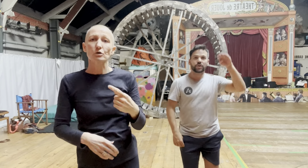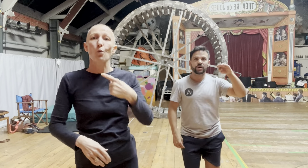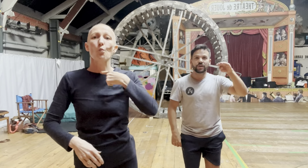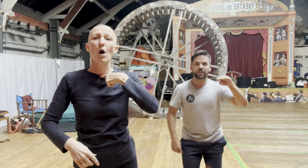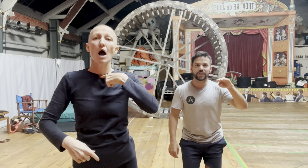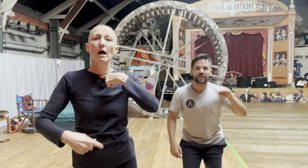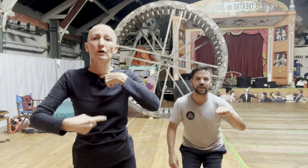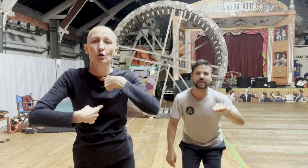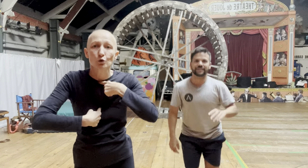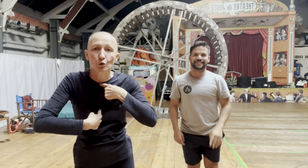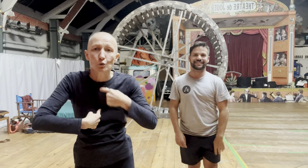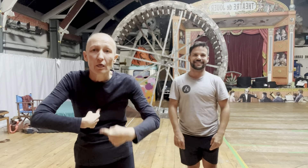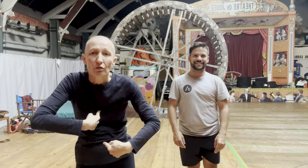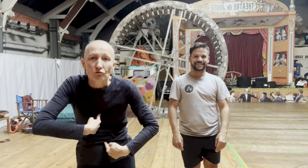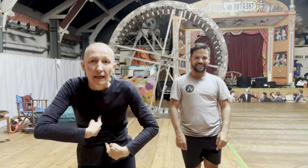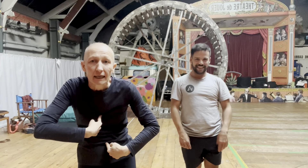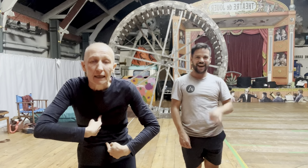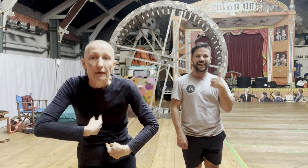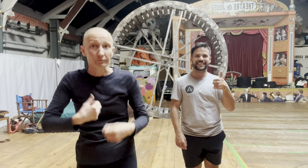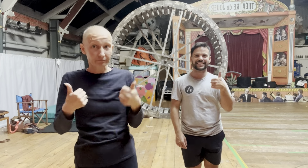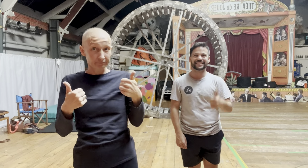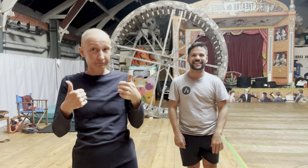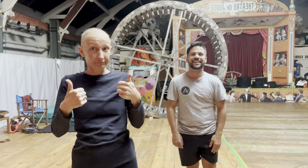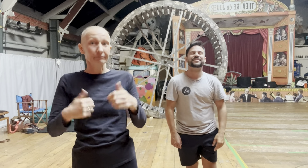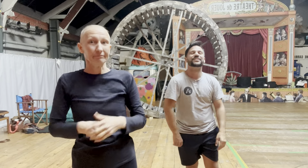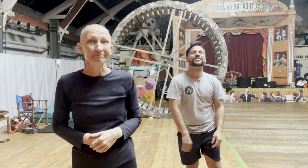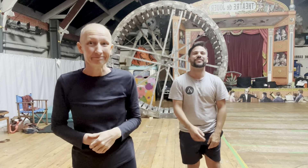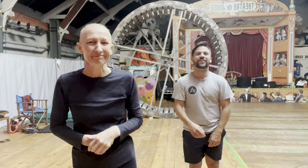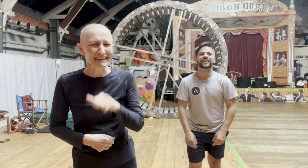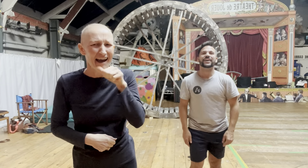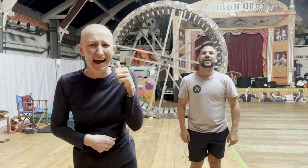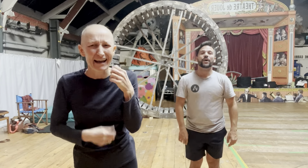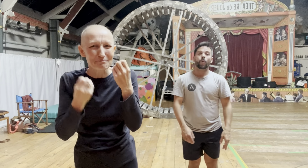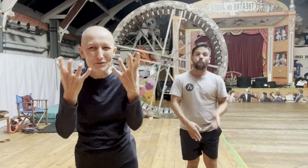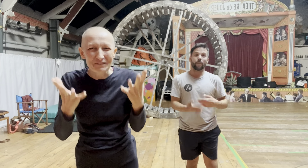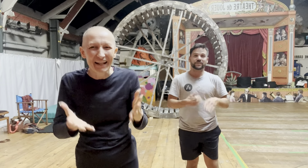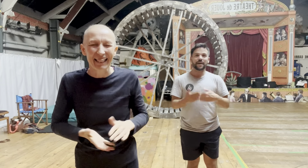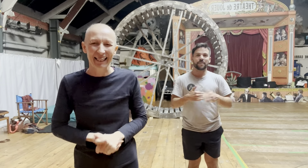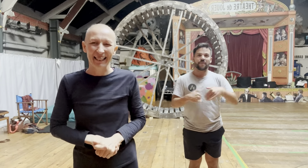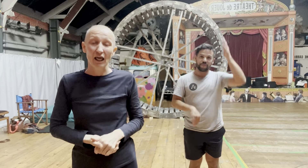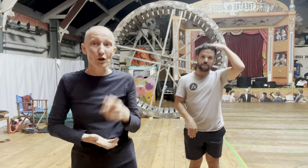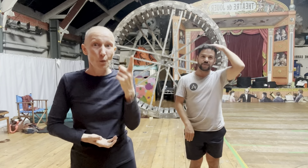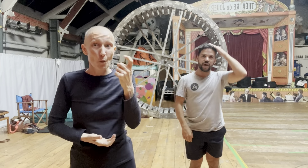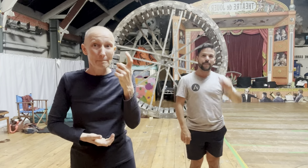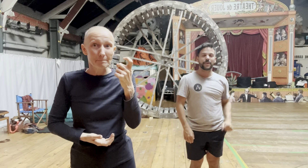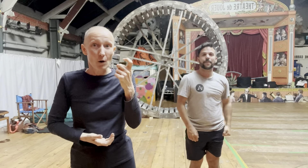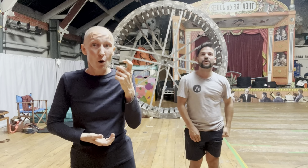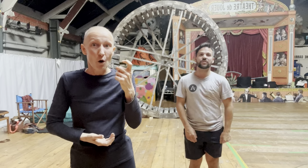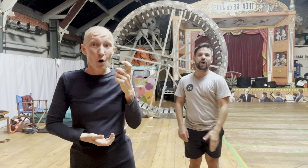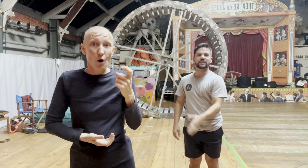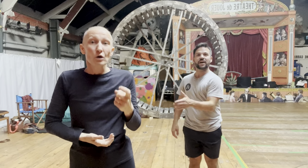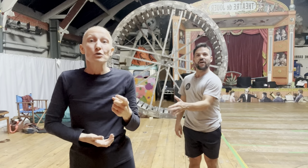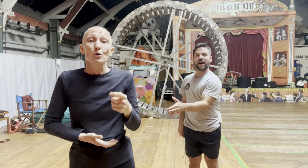Ding, ding, ding. Nice. Beautiful. One more time. From the top, we've got a